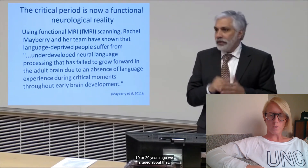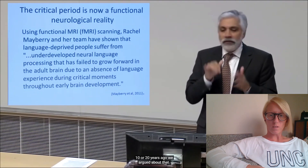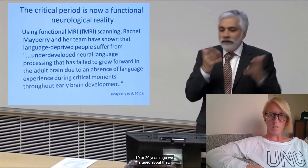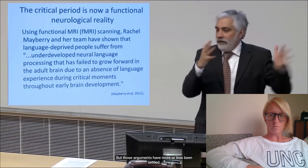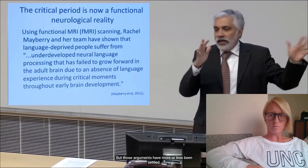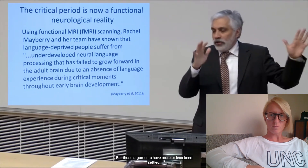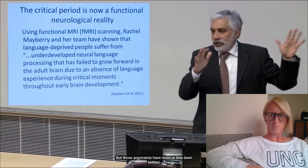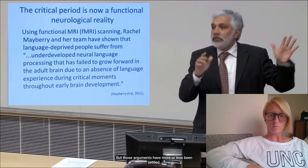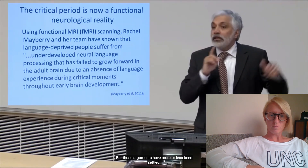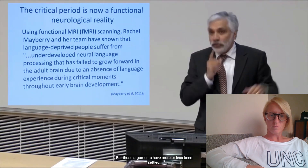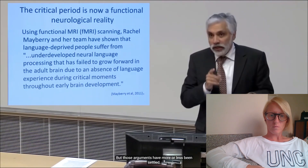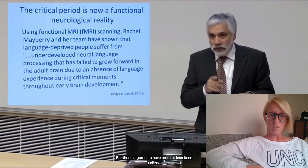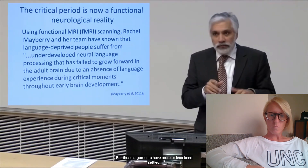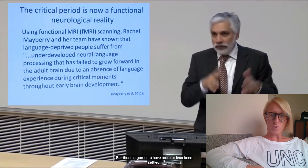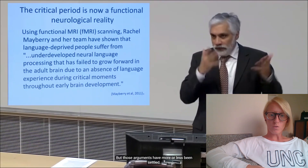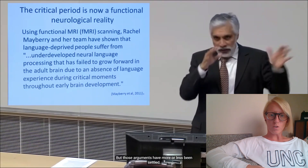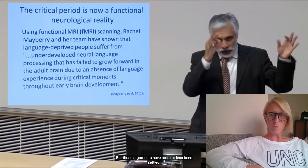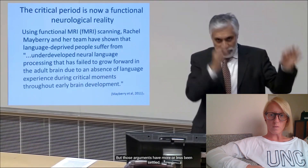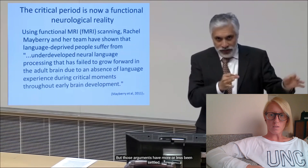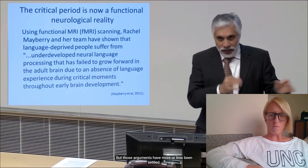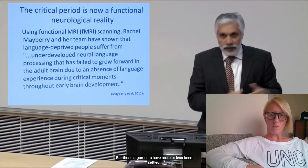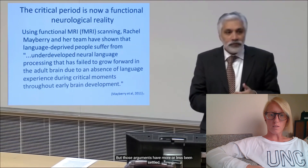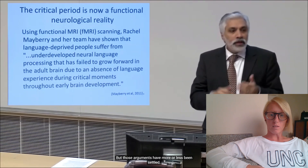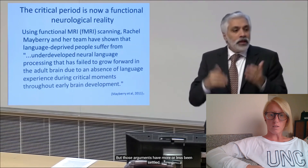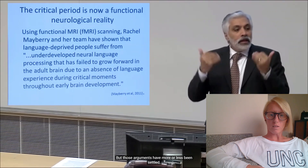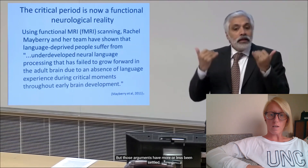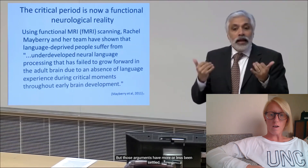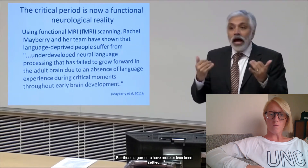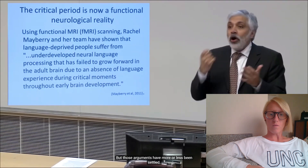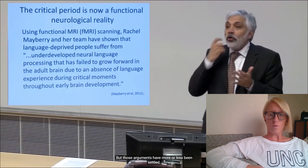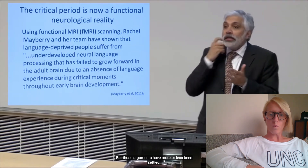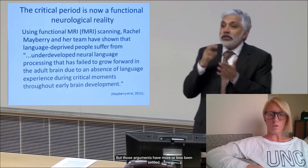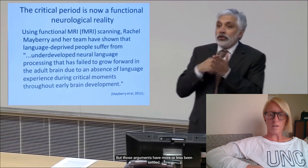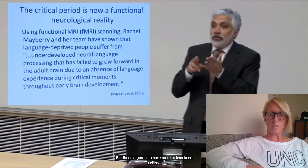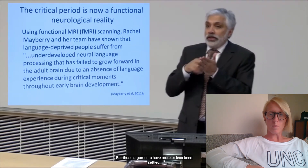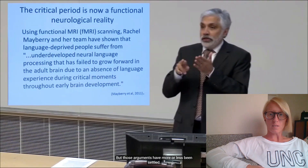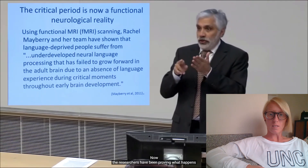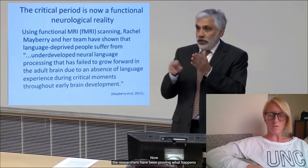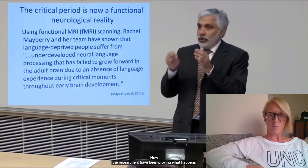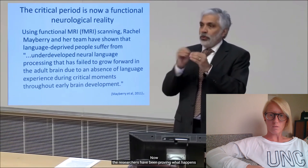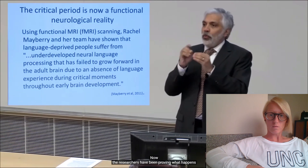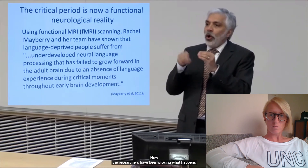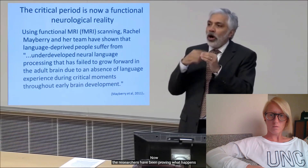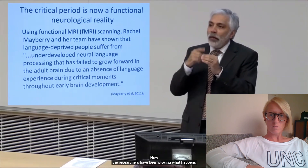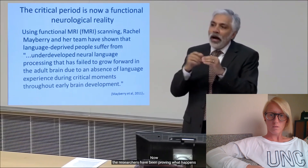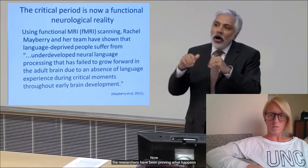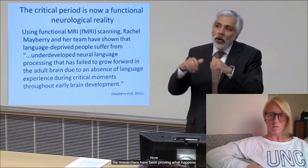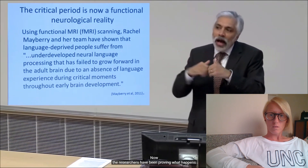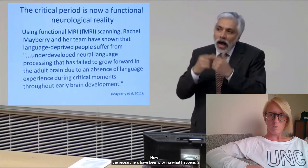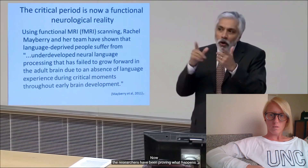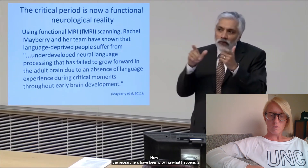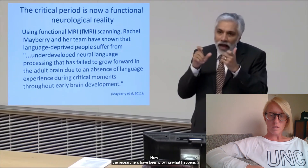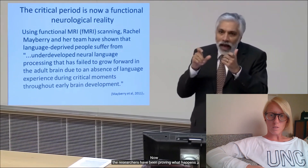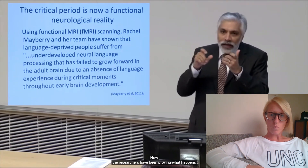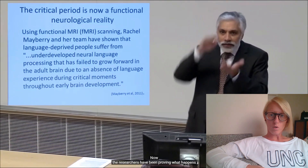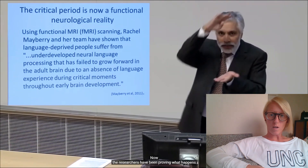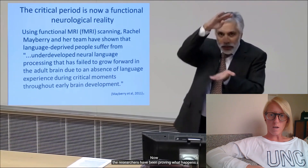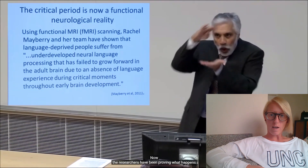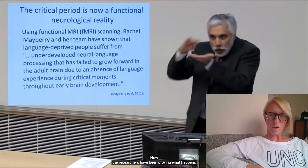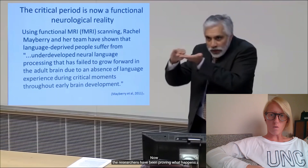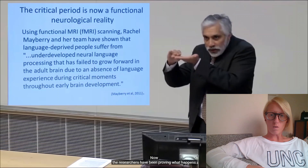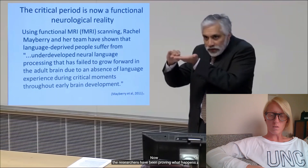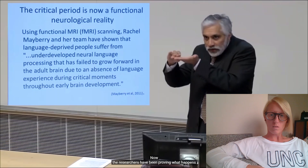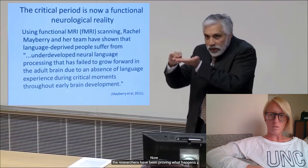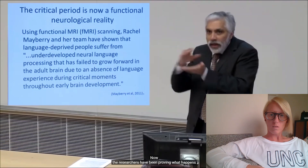about that. But those arguments have more or less been settled. Now the researchers have been